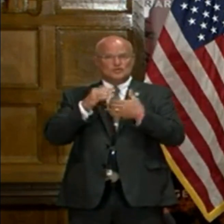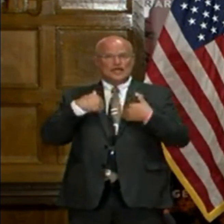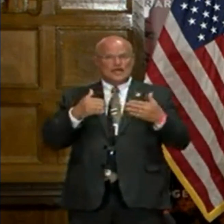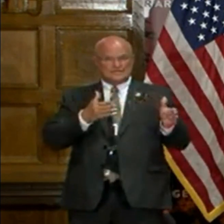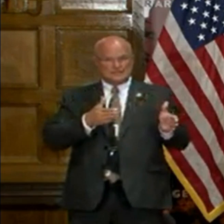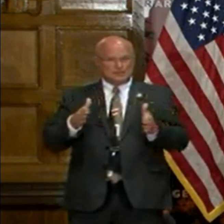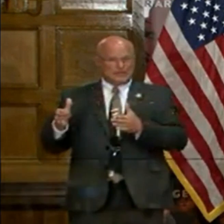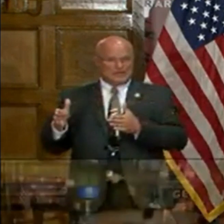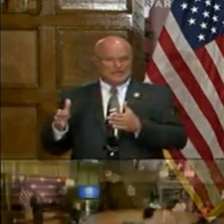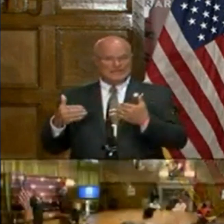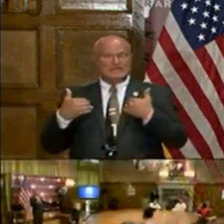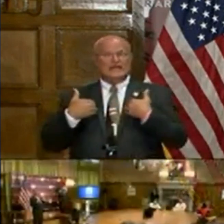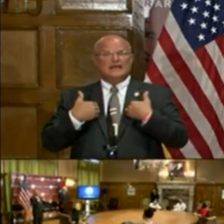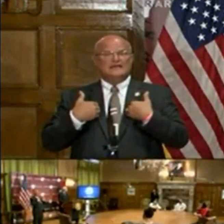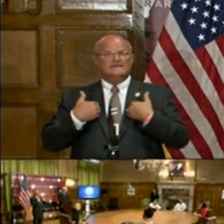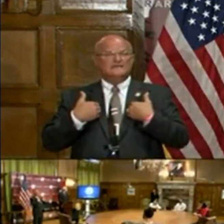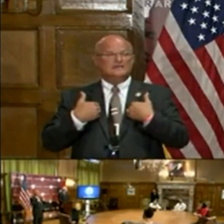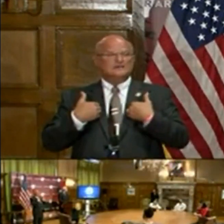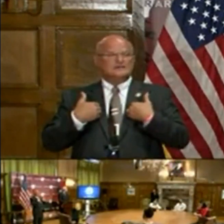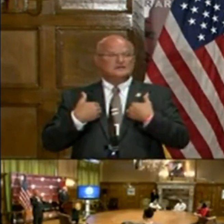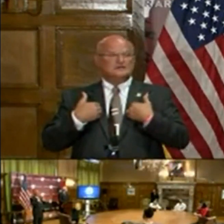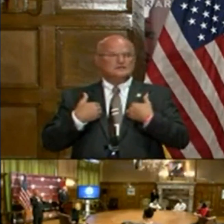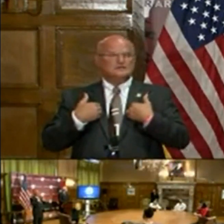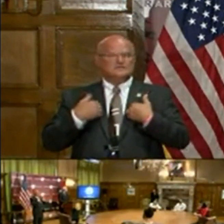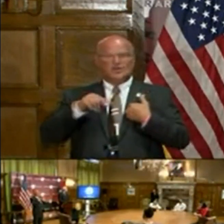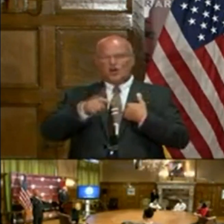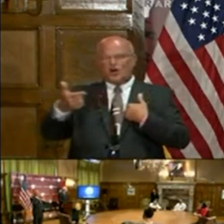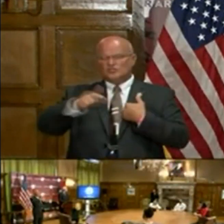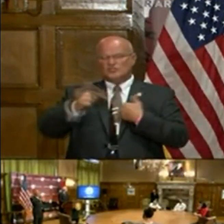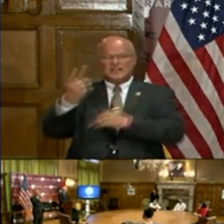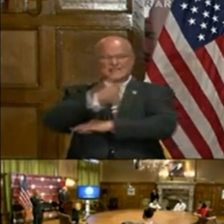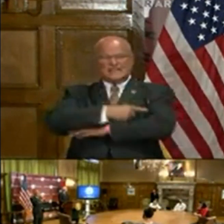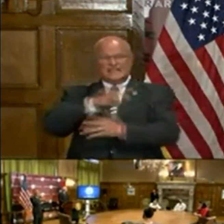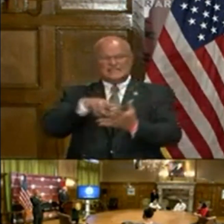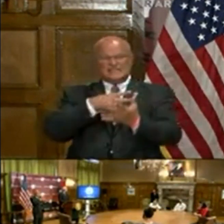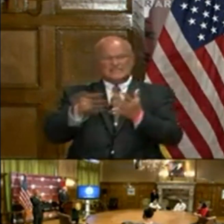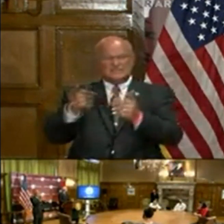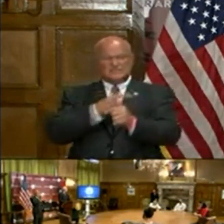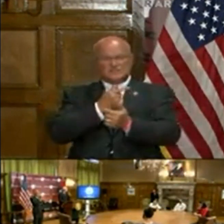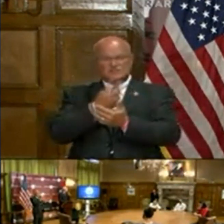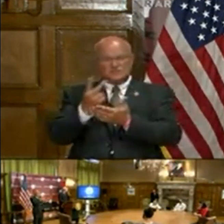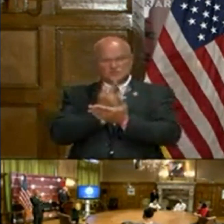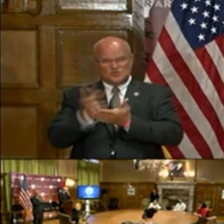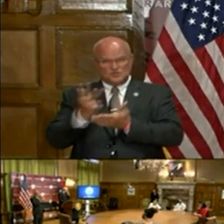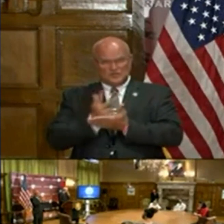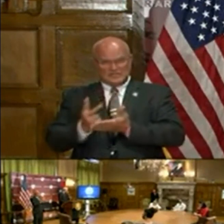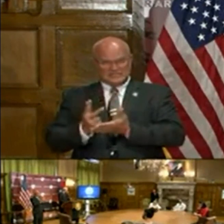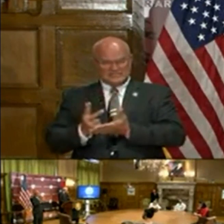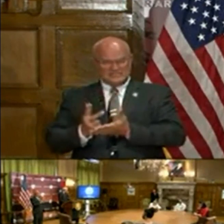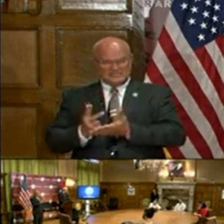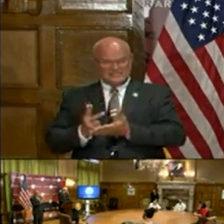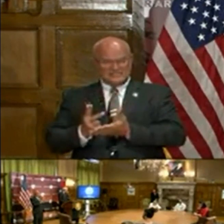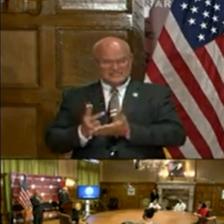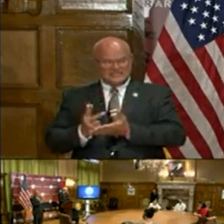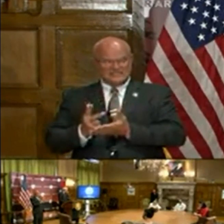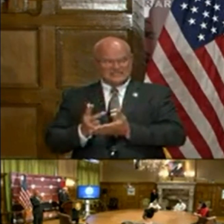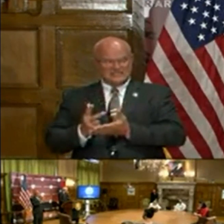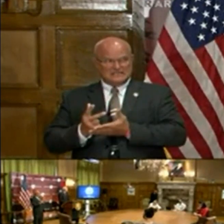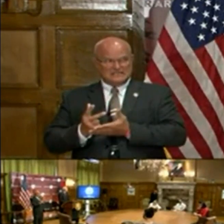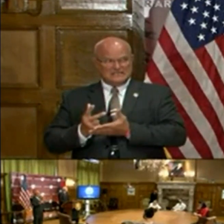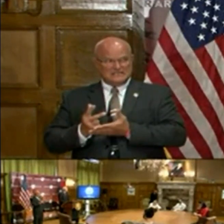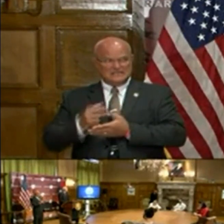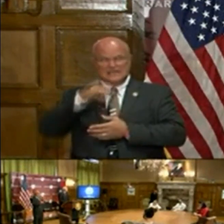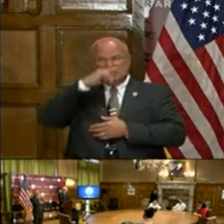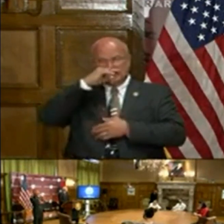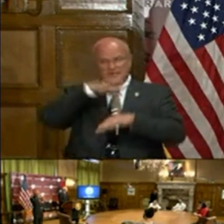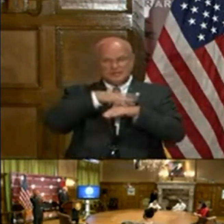plan to have alternating days scheduled for the first 2 weeks where, kids would